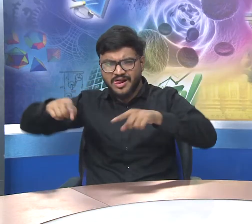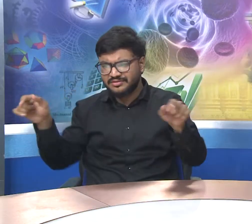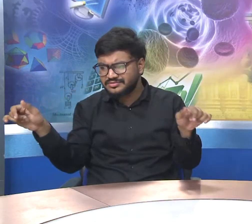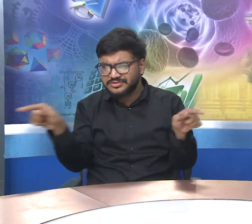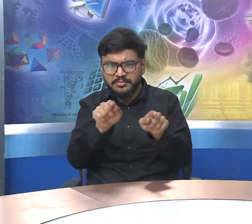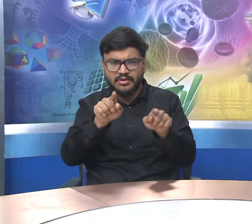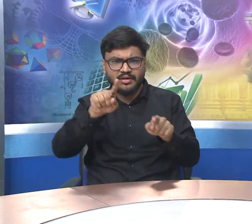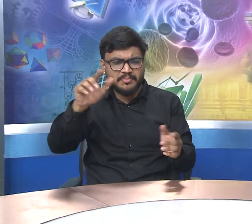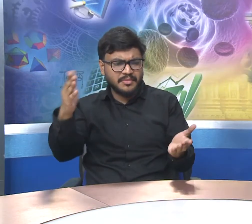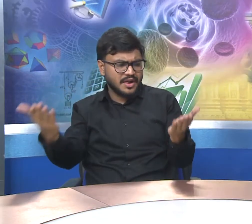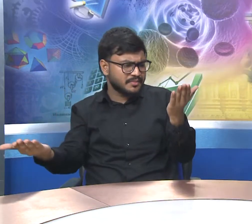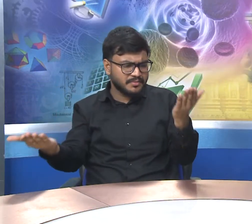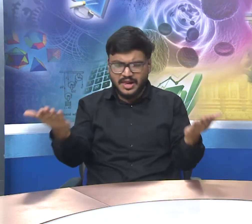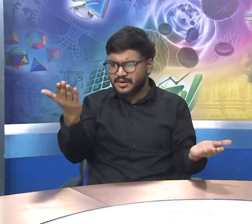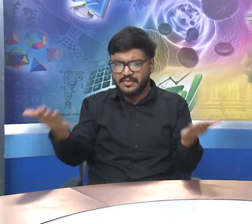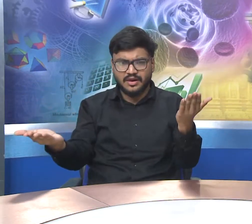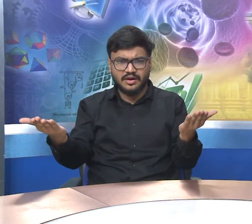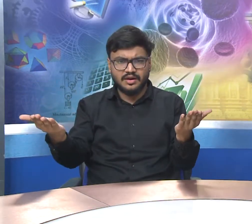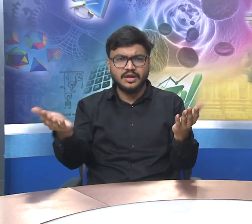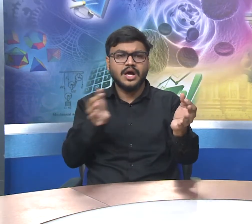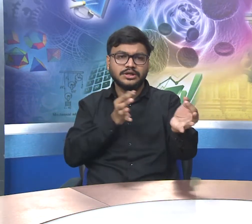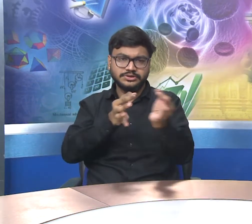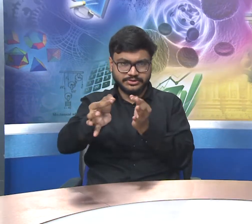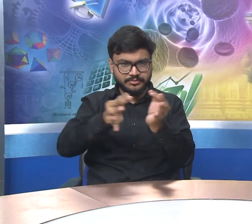language varieties in India.